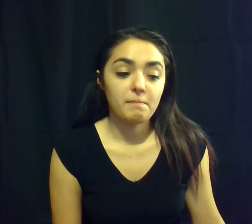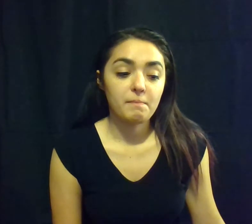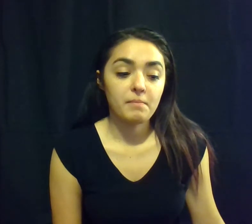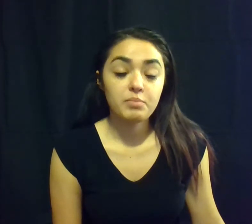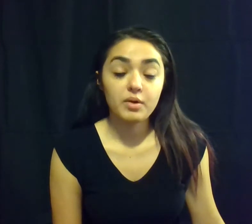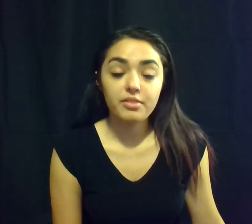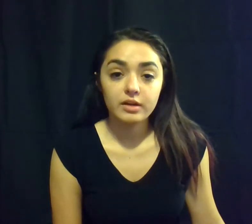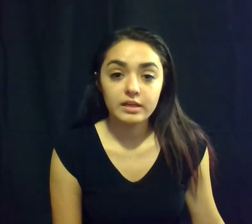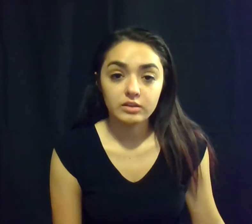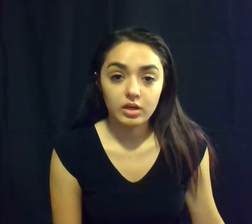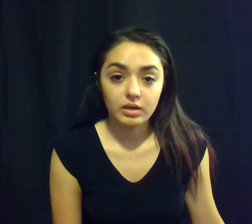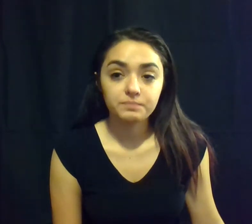my brother in law